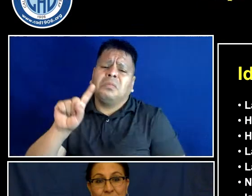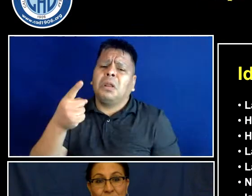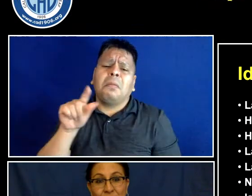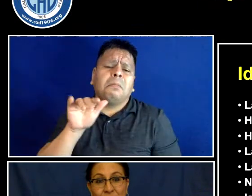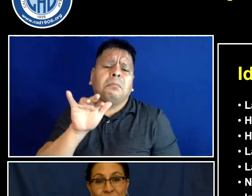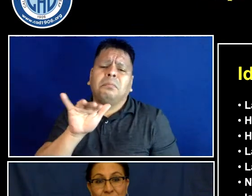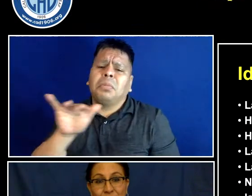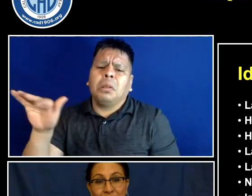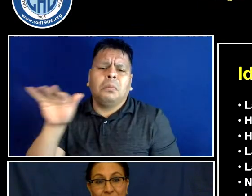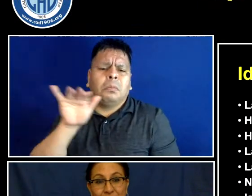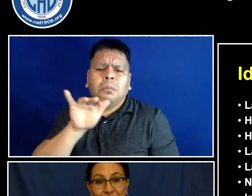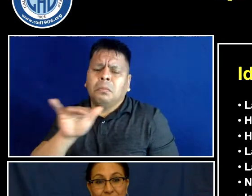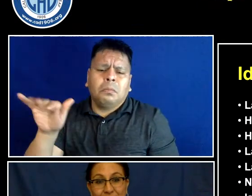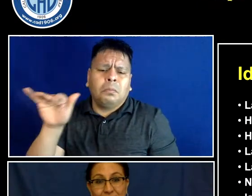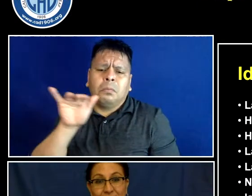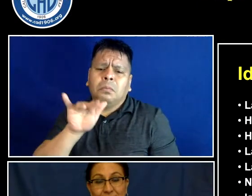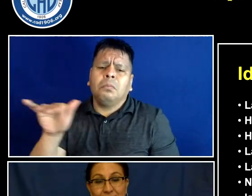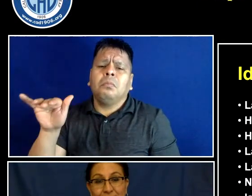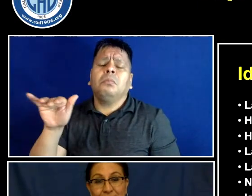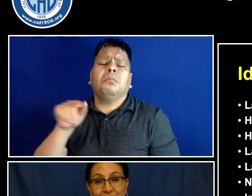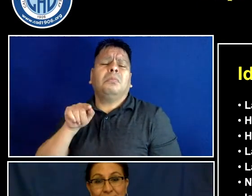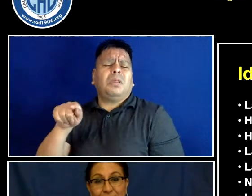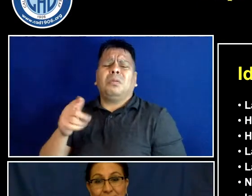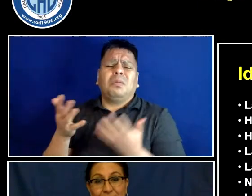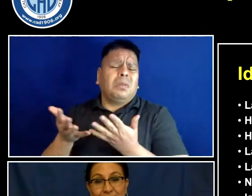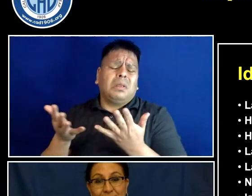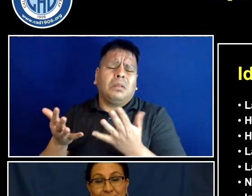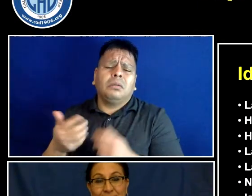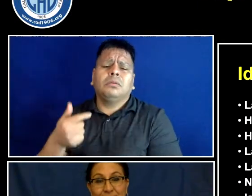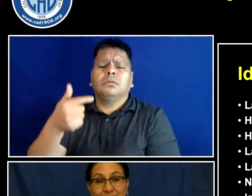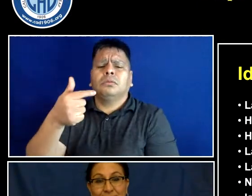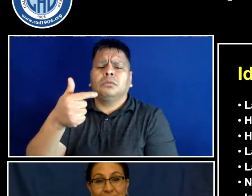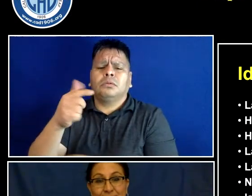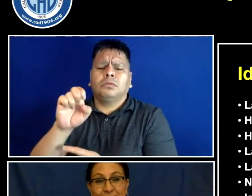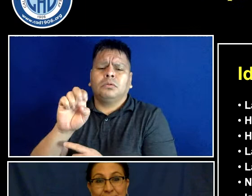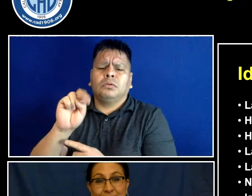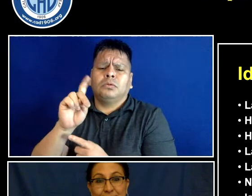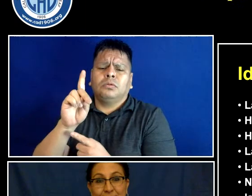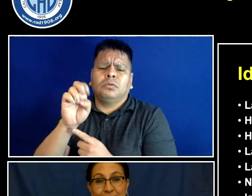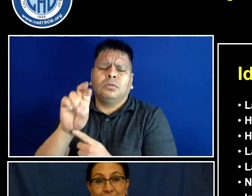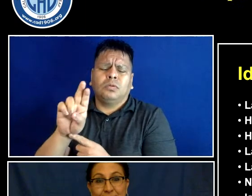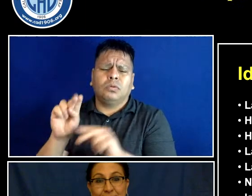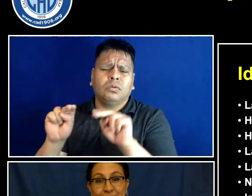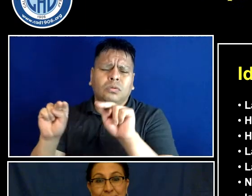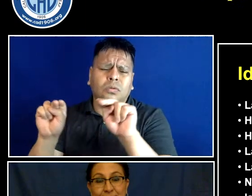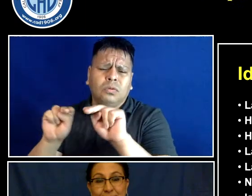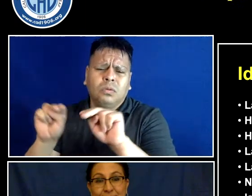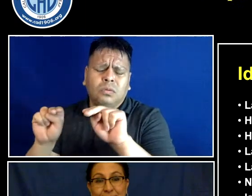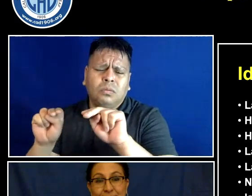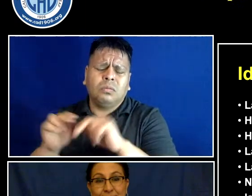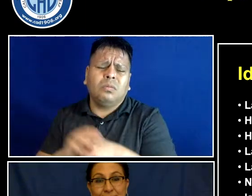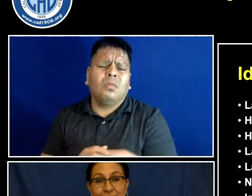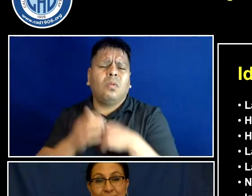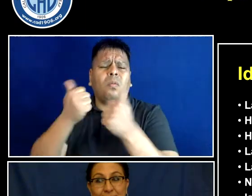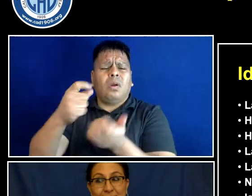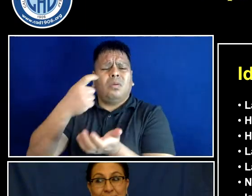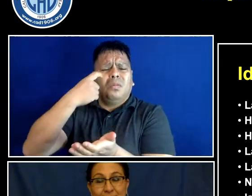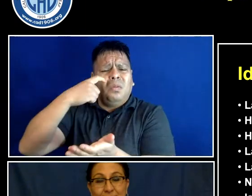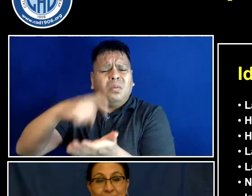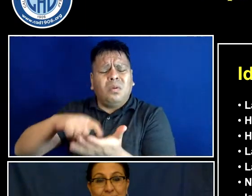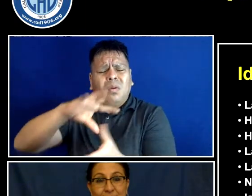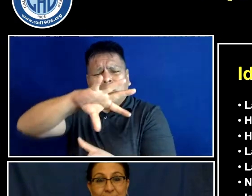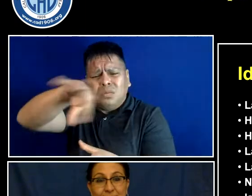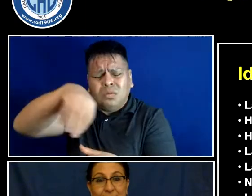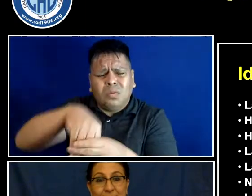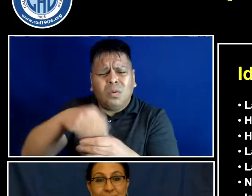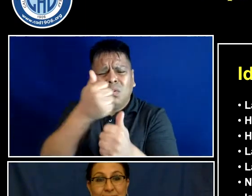Moving on to the next term, which is Latinx. Now, Latinx doesn't have a formal sign in existence yet. It's typically a word that